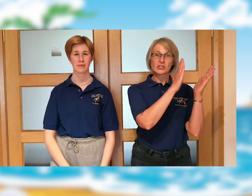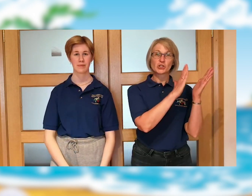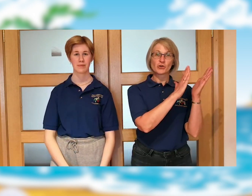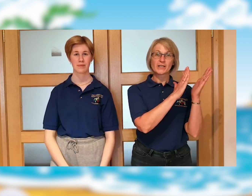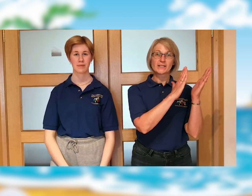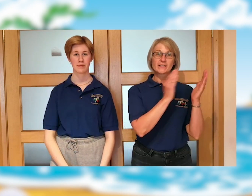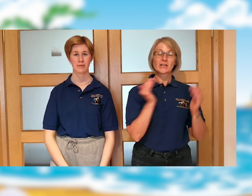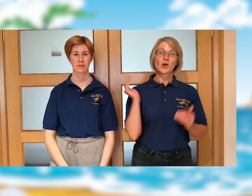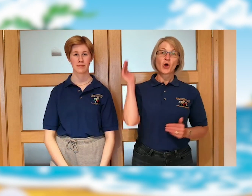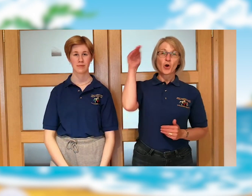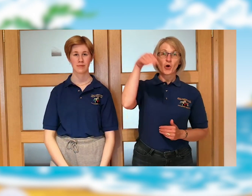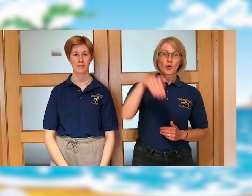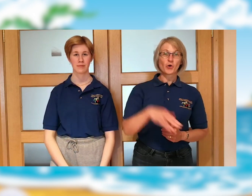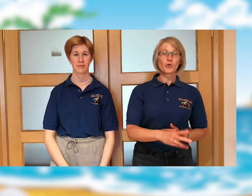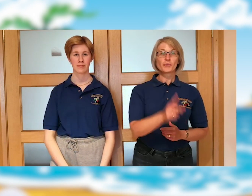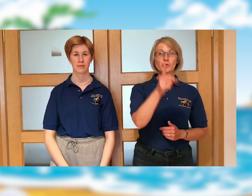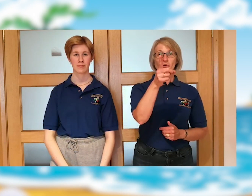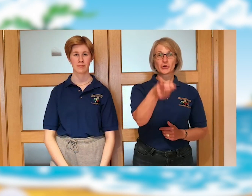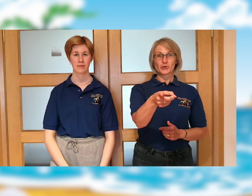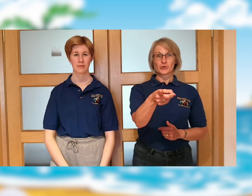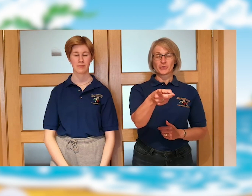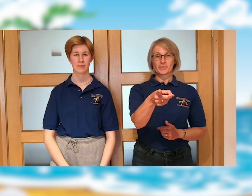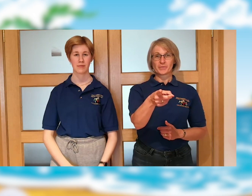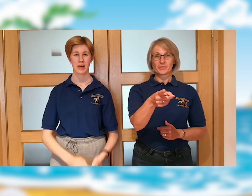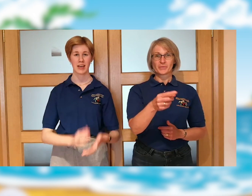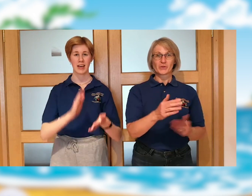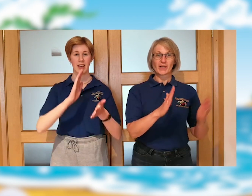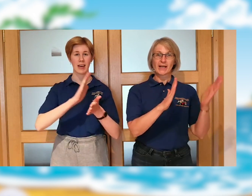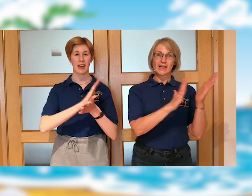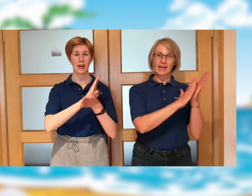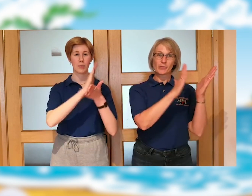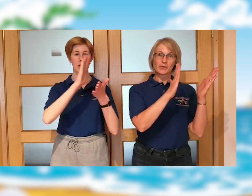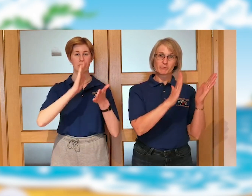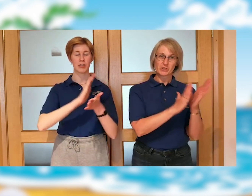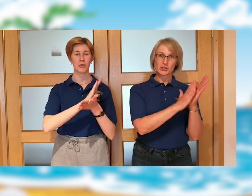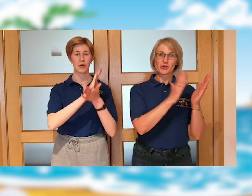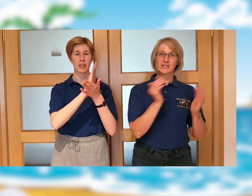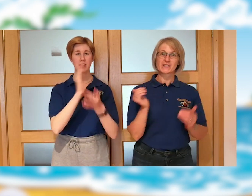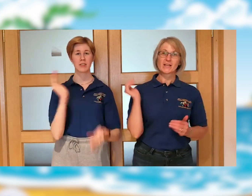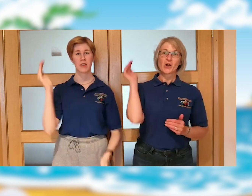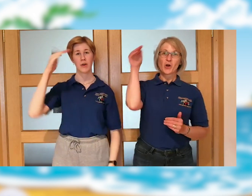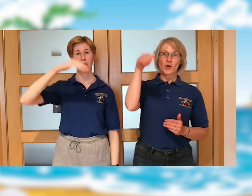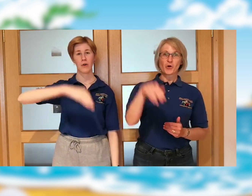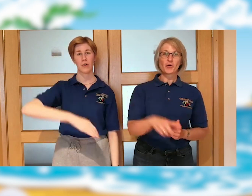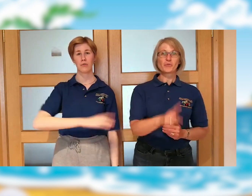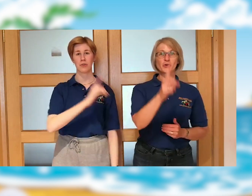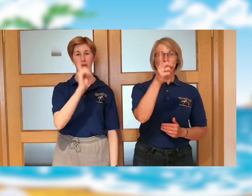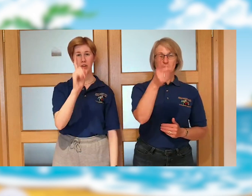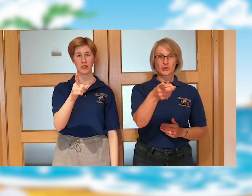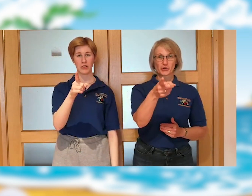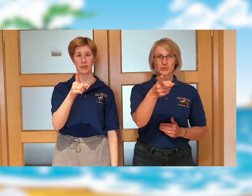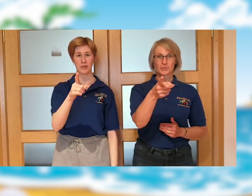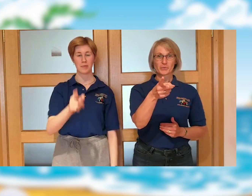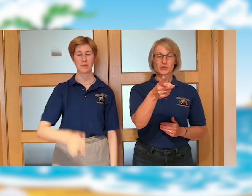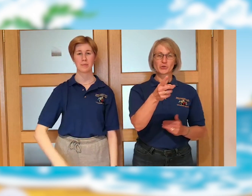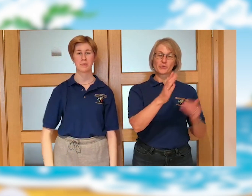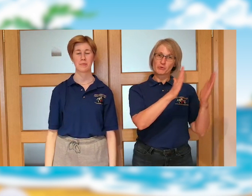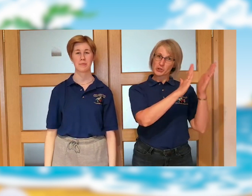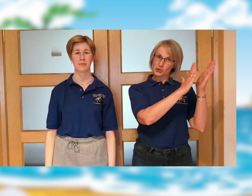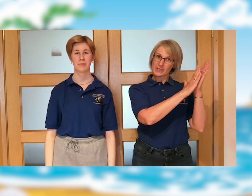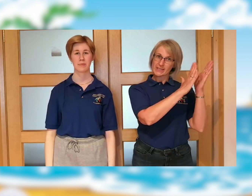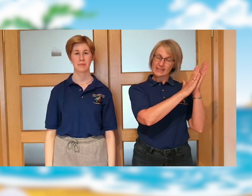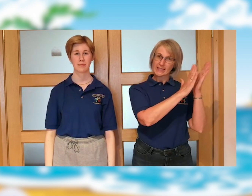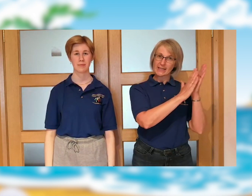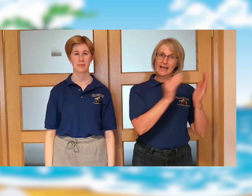will rejoice over you. Okay, he will rejoice over you. So